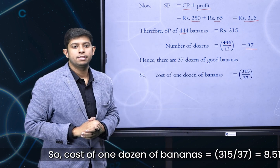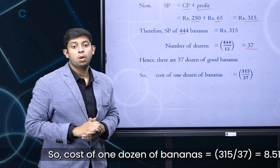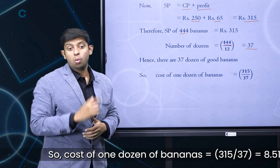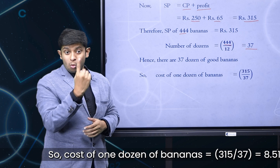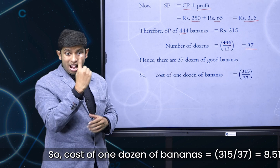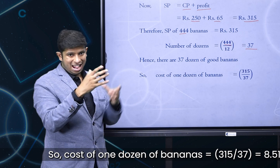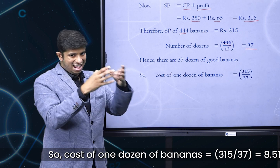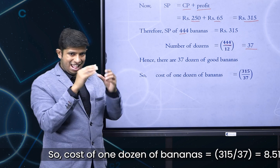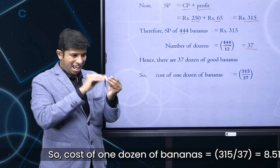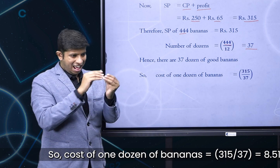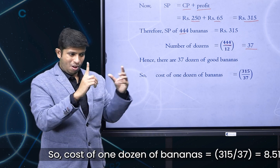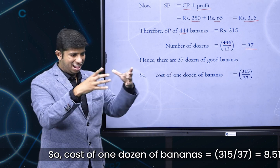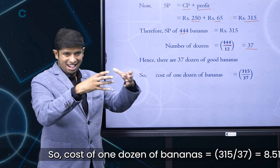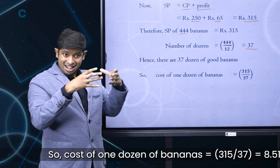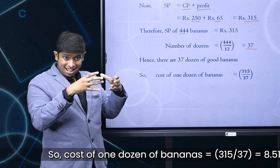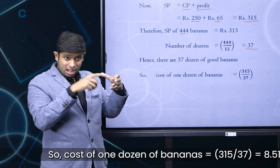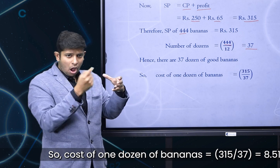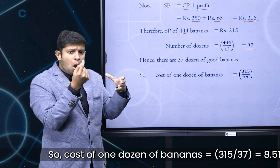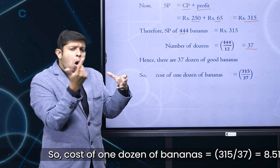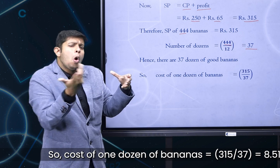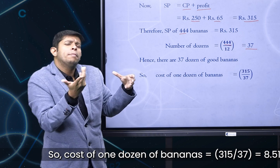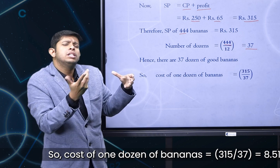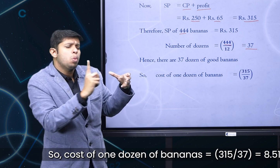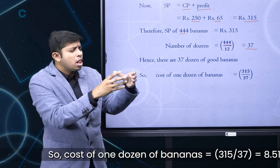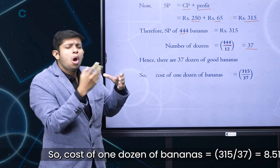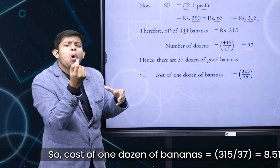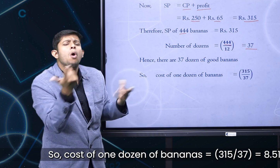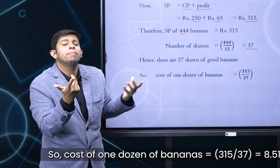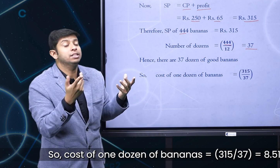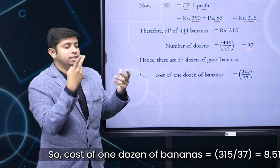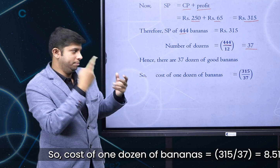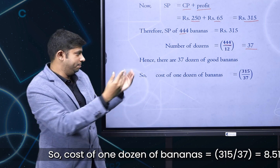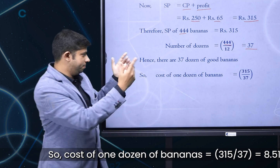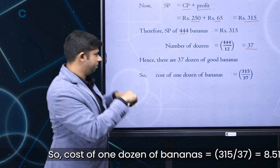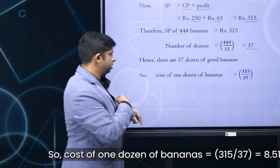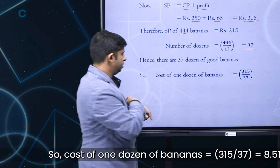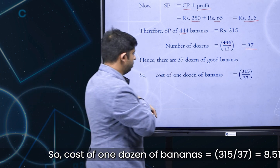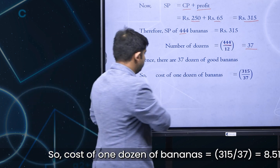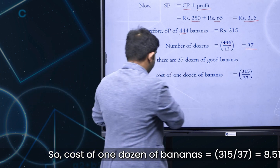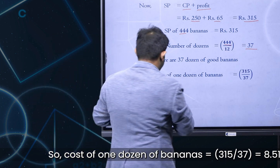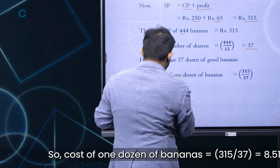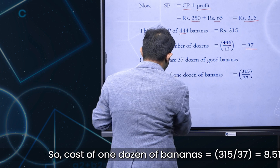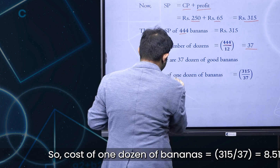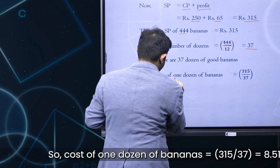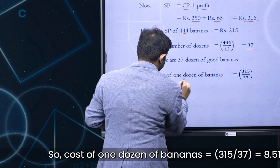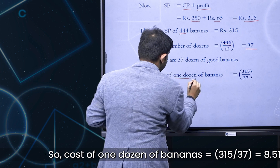So, cost of 1 dozen of bananas is equal to 315 by 37.